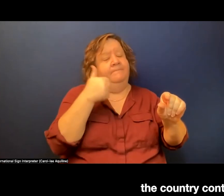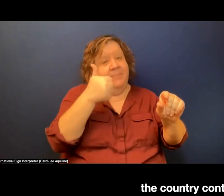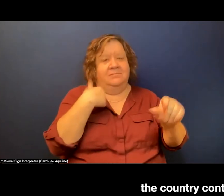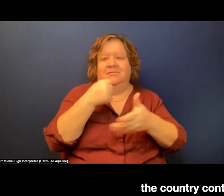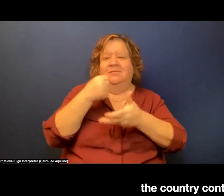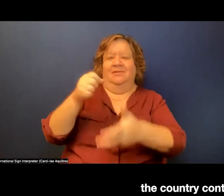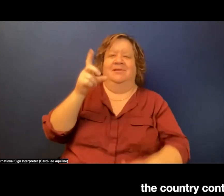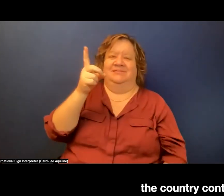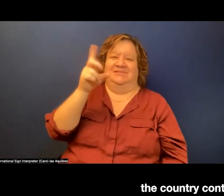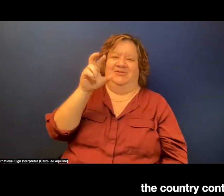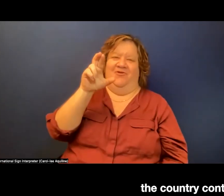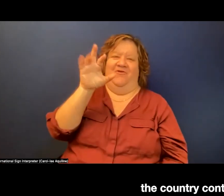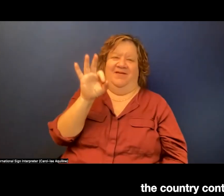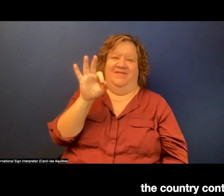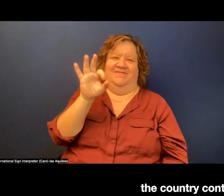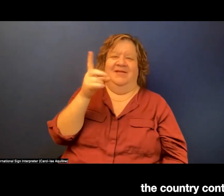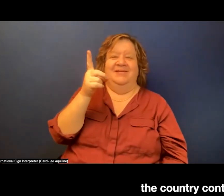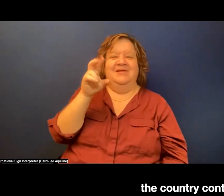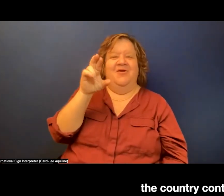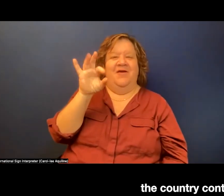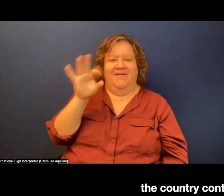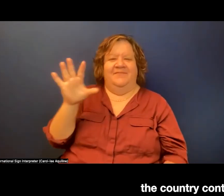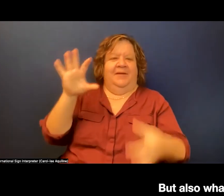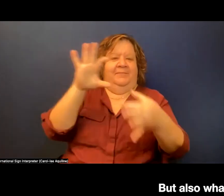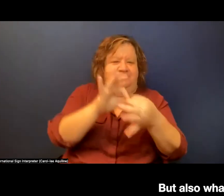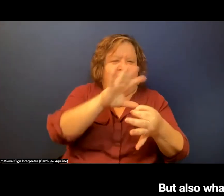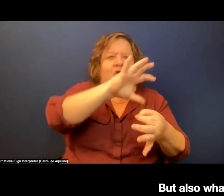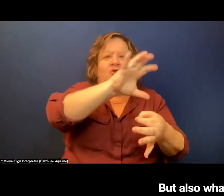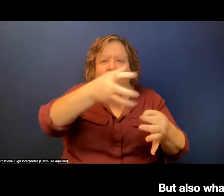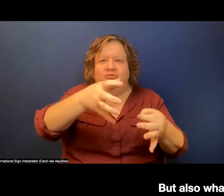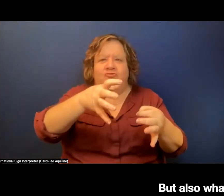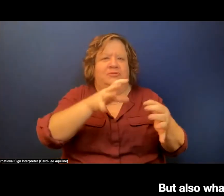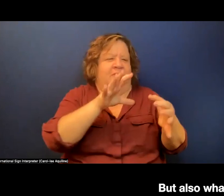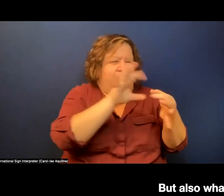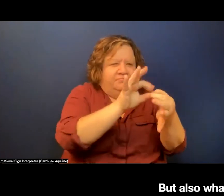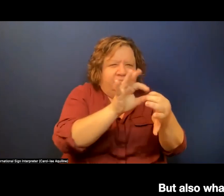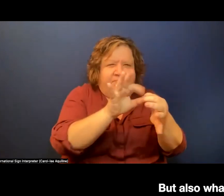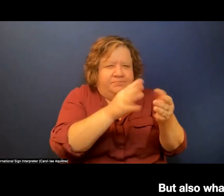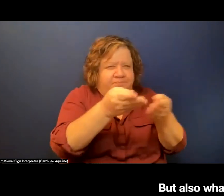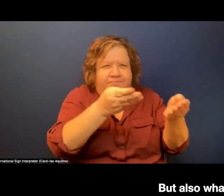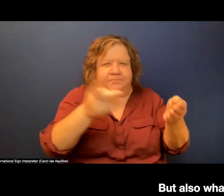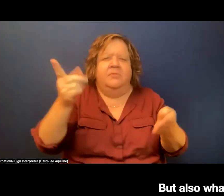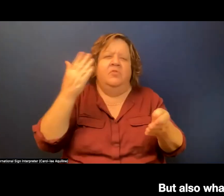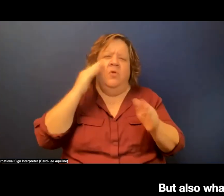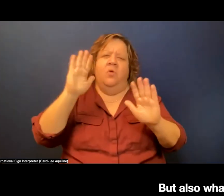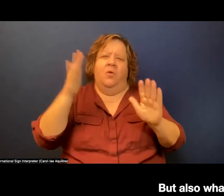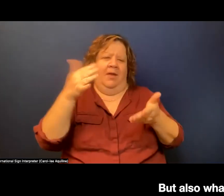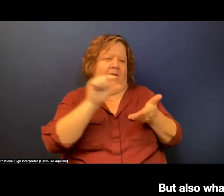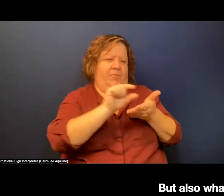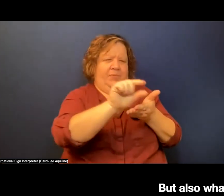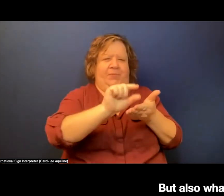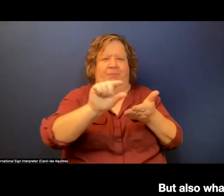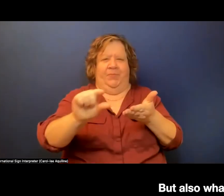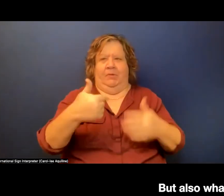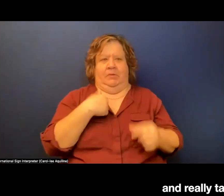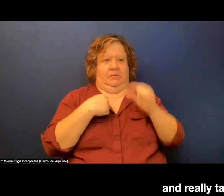understand the country context and work directly with grassroots organisations. But also what we're going to do is to